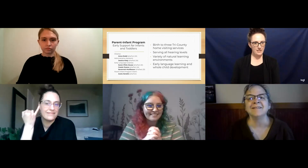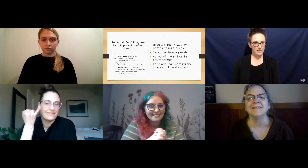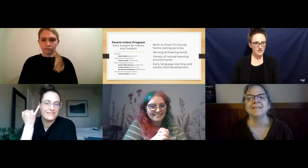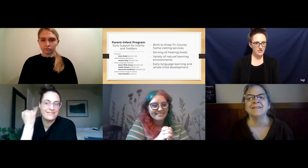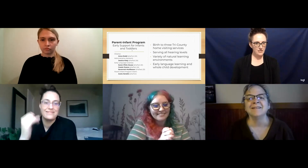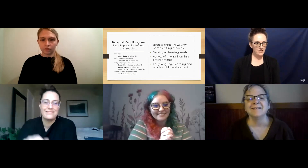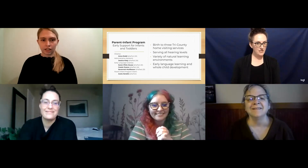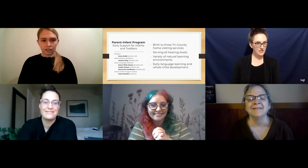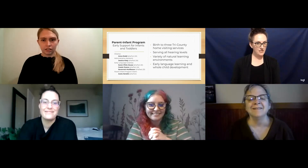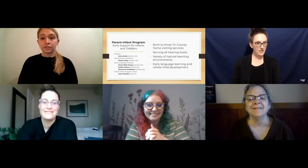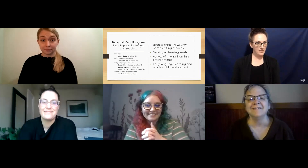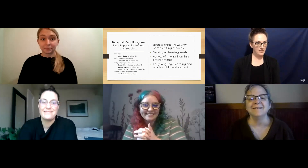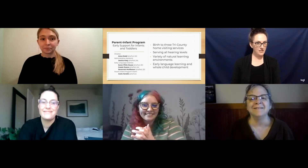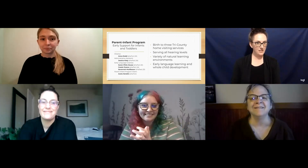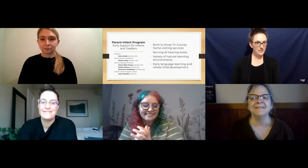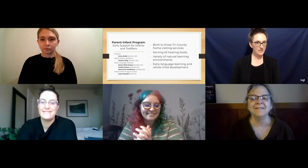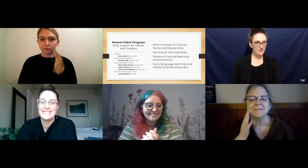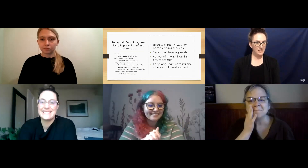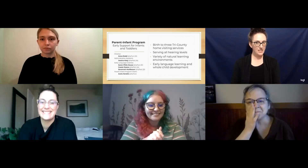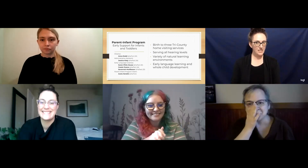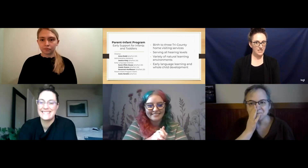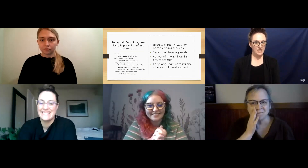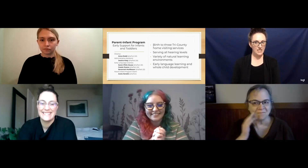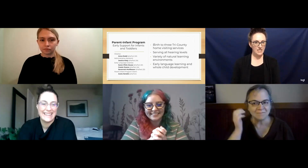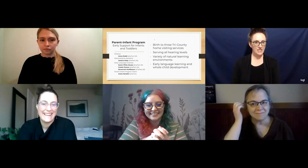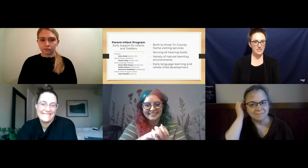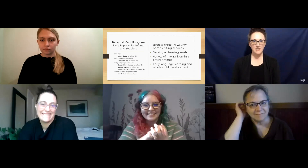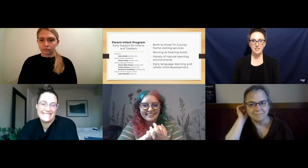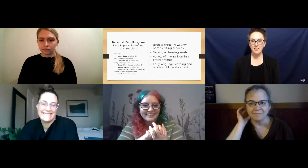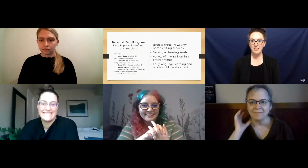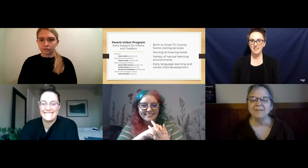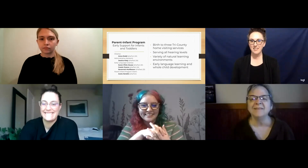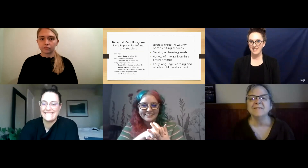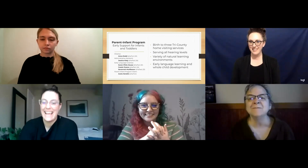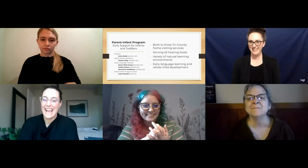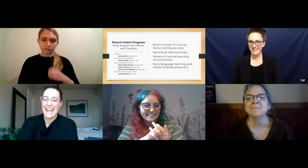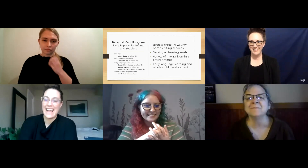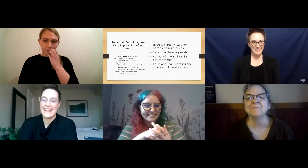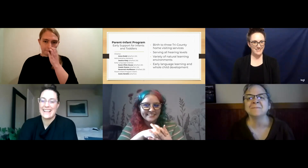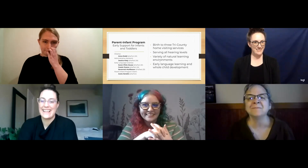Jessica.